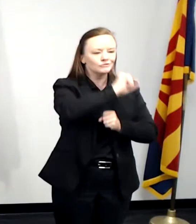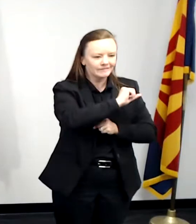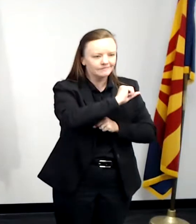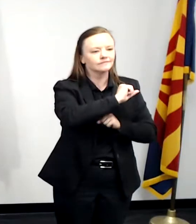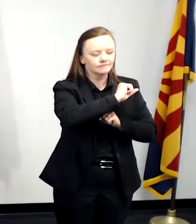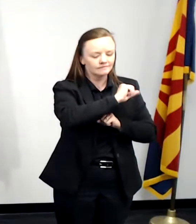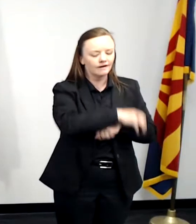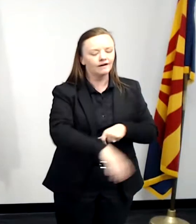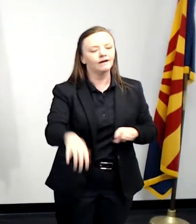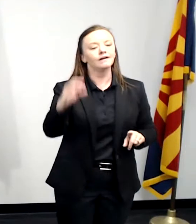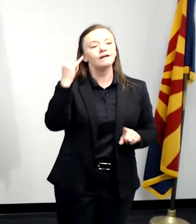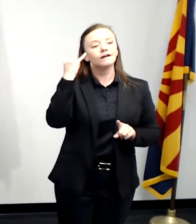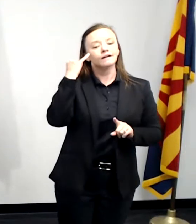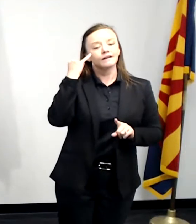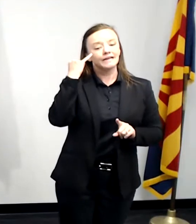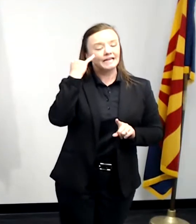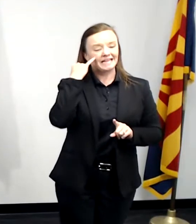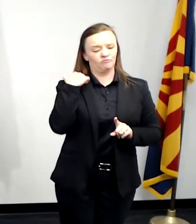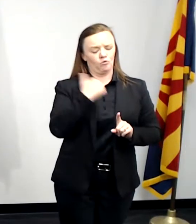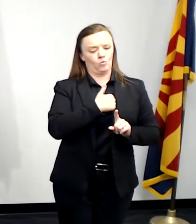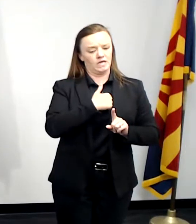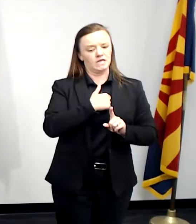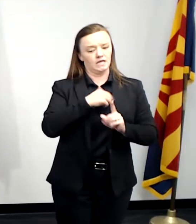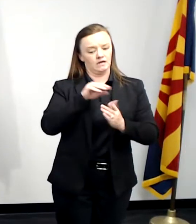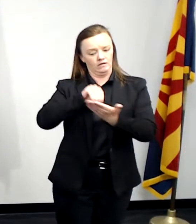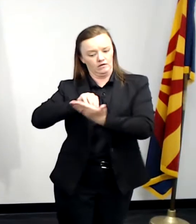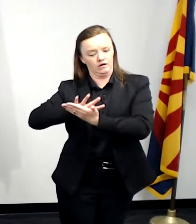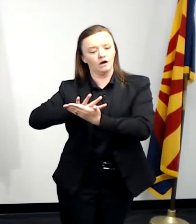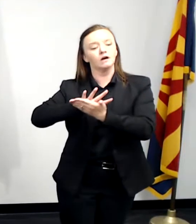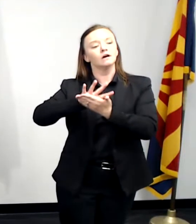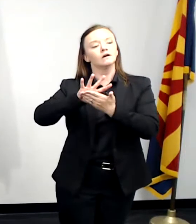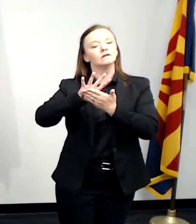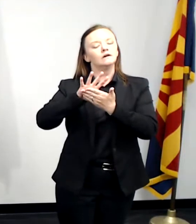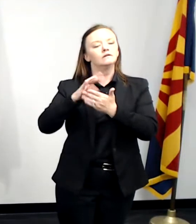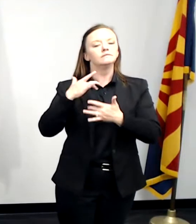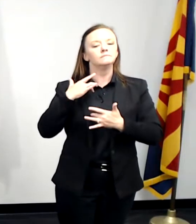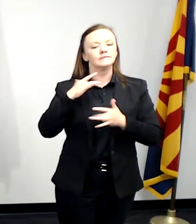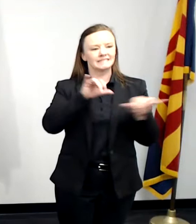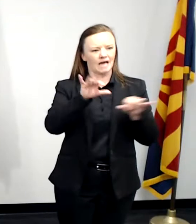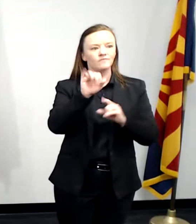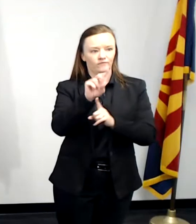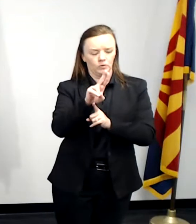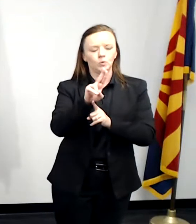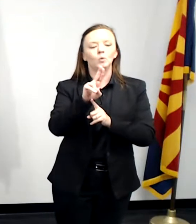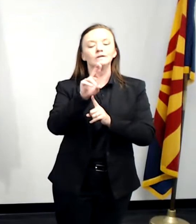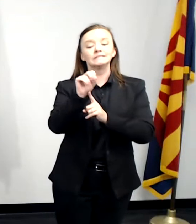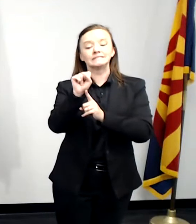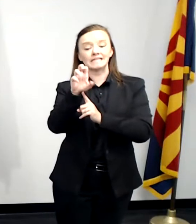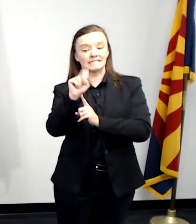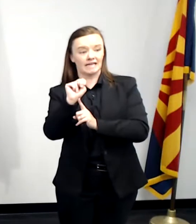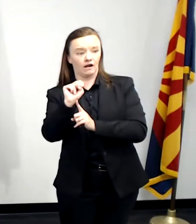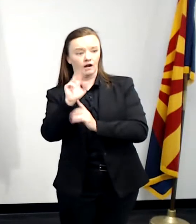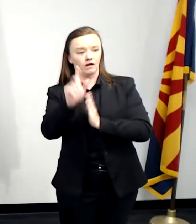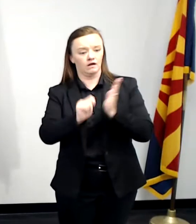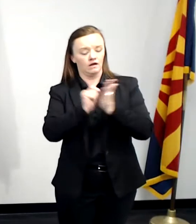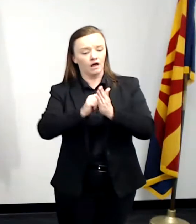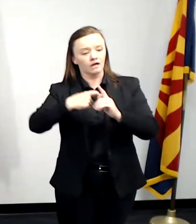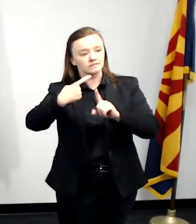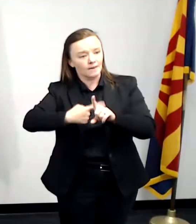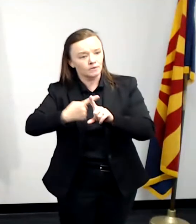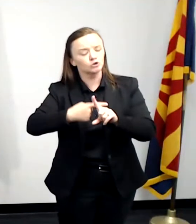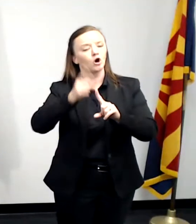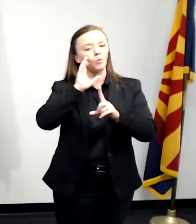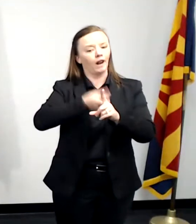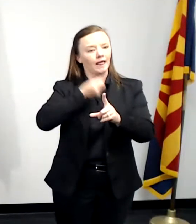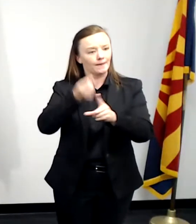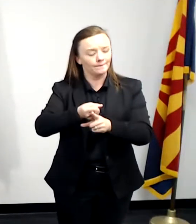is seasonality to COVID-19, like there is seasonality to flu or even other coronaviruses that cause